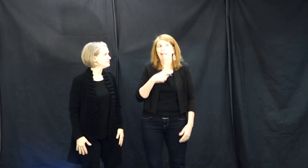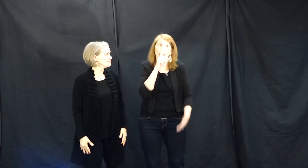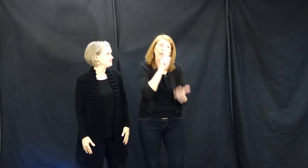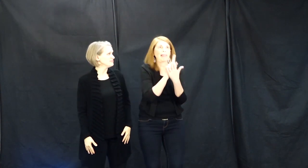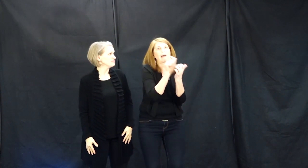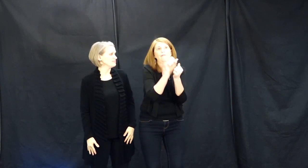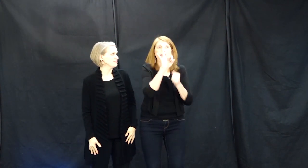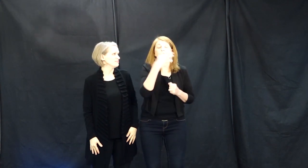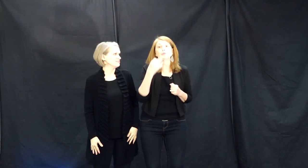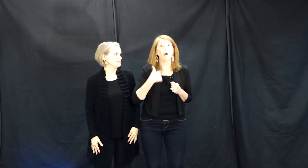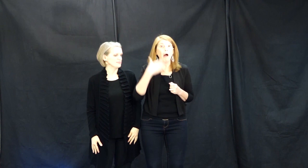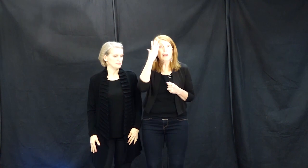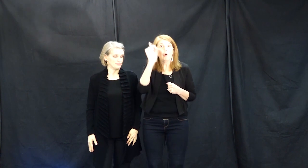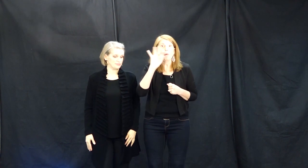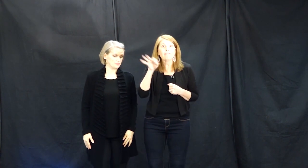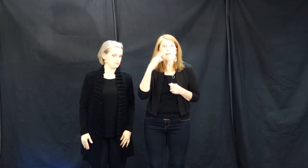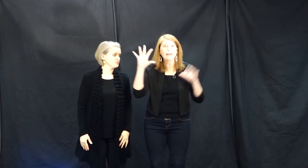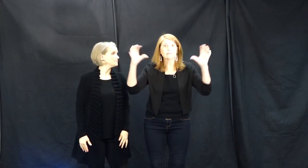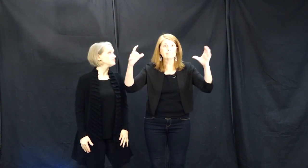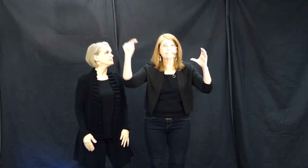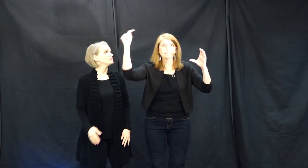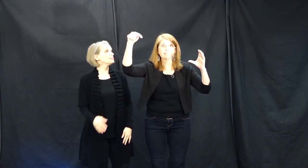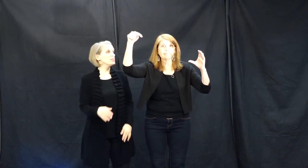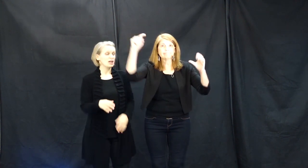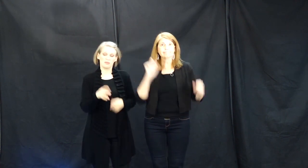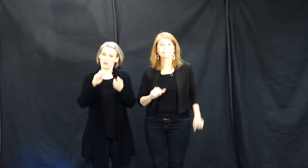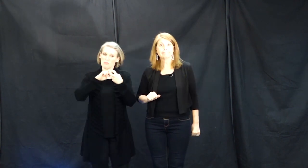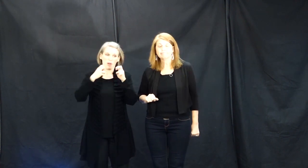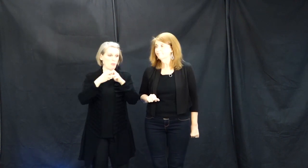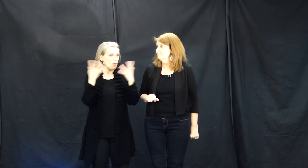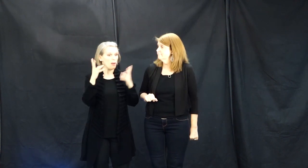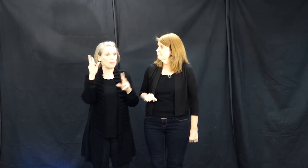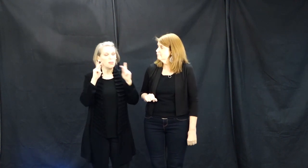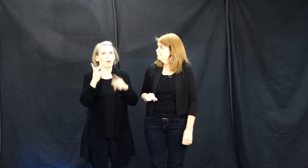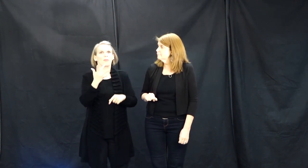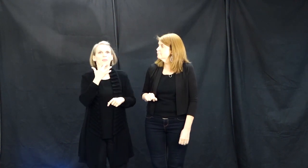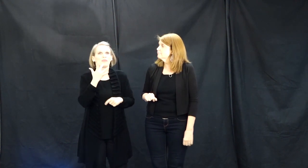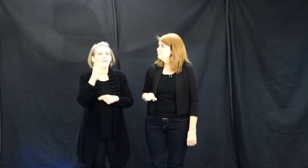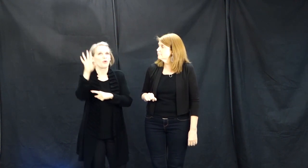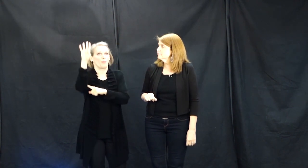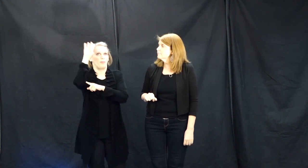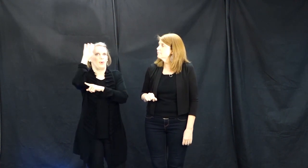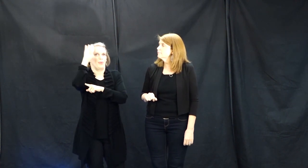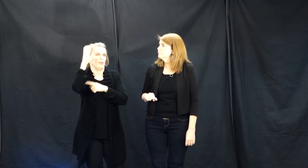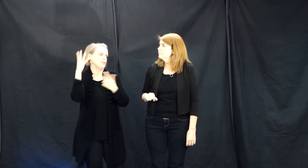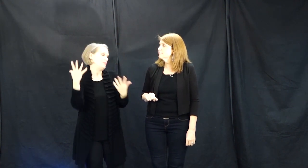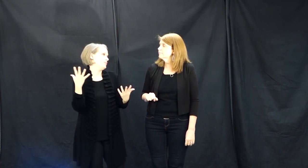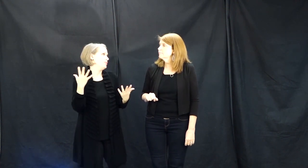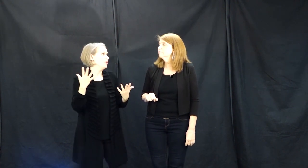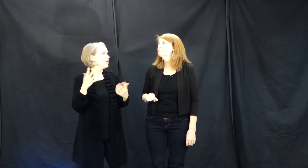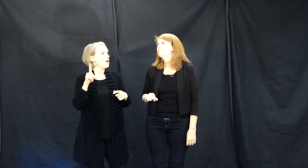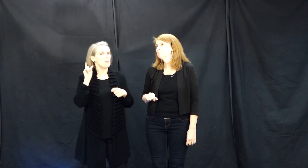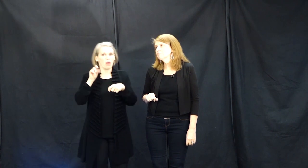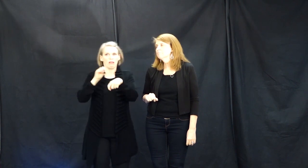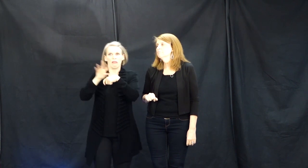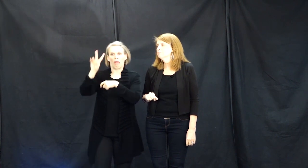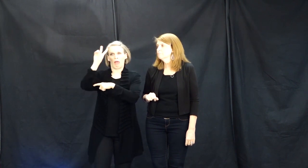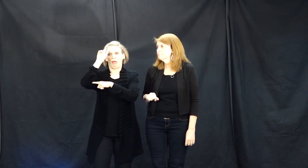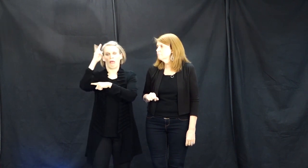least they know I know where France is. Thomas, that's the problem. See, they see Burr as a less extreme view. You need to change course. A key